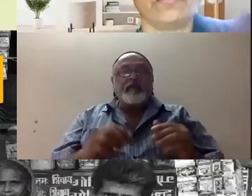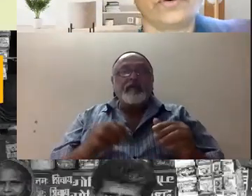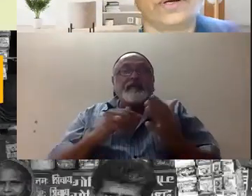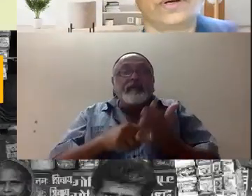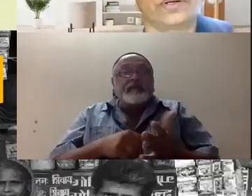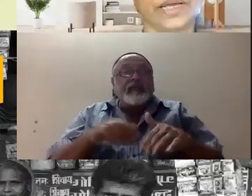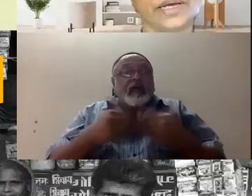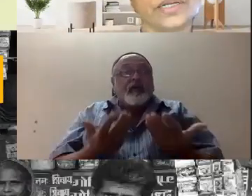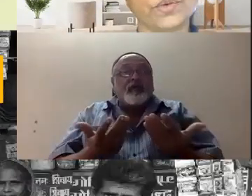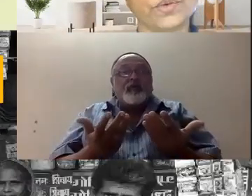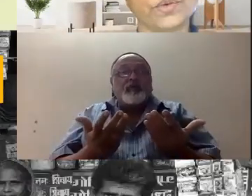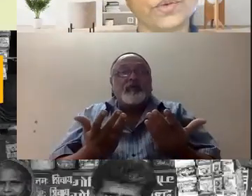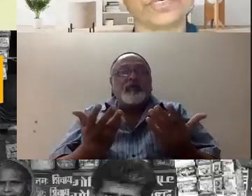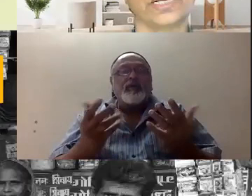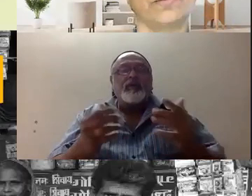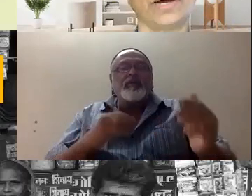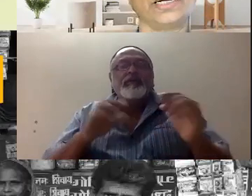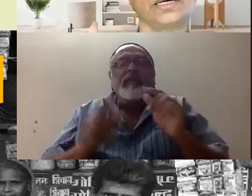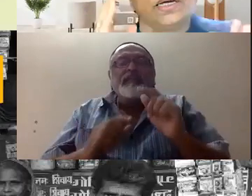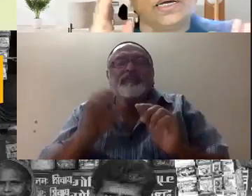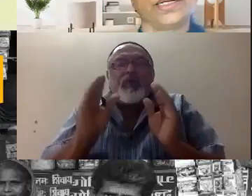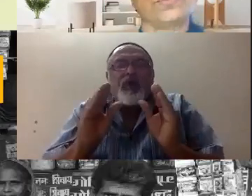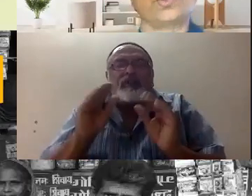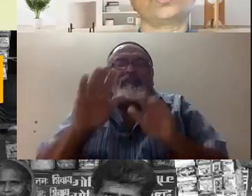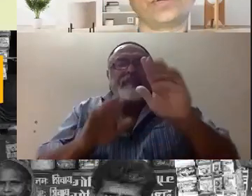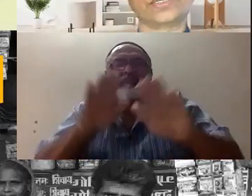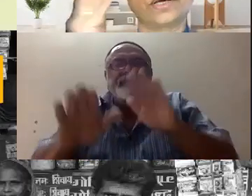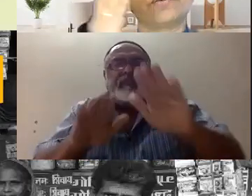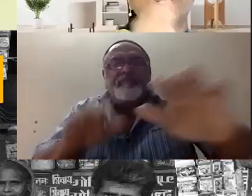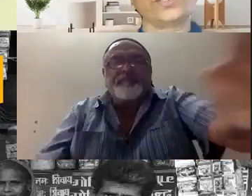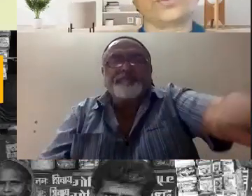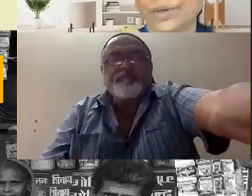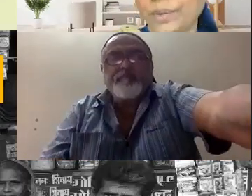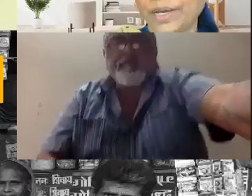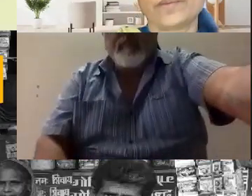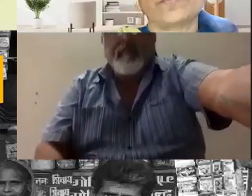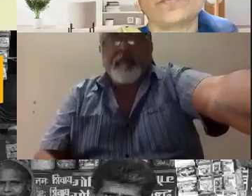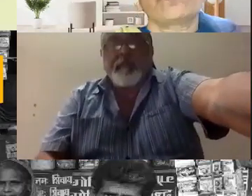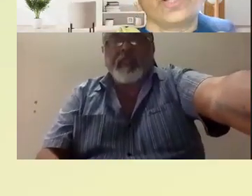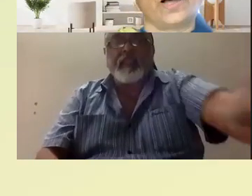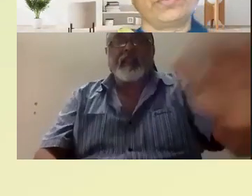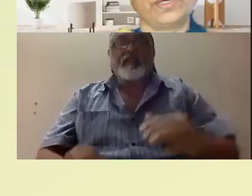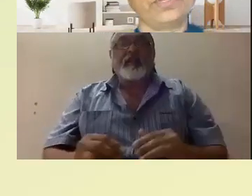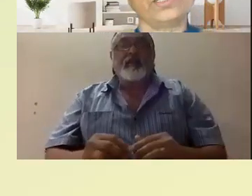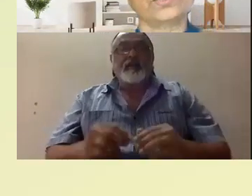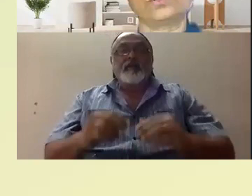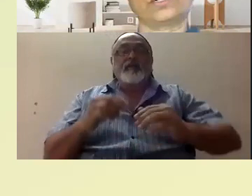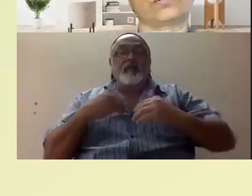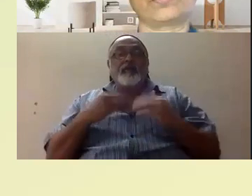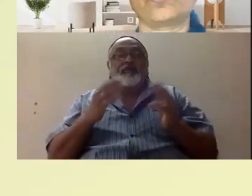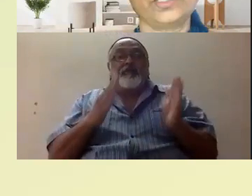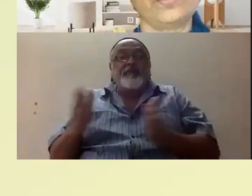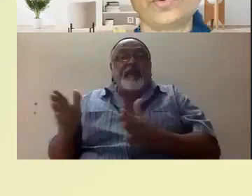we have taken small steps, but it is both ways. We need to prepare our people. So